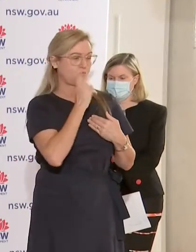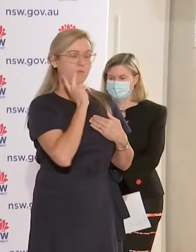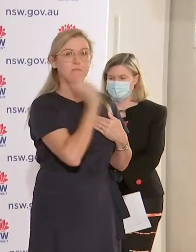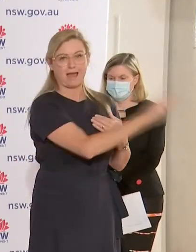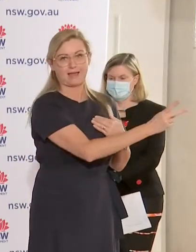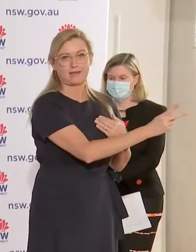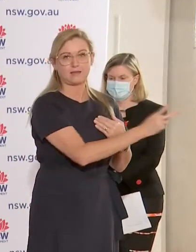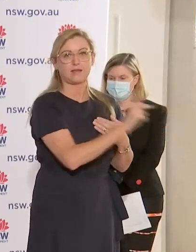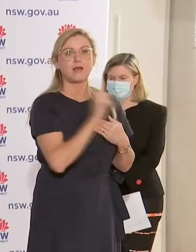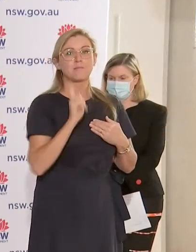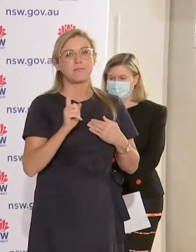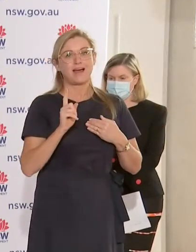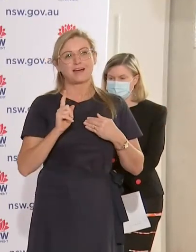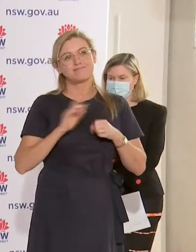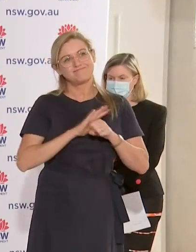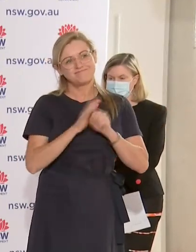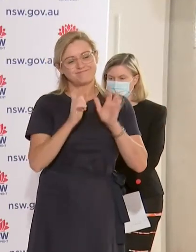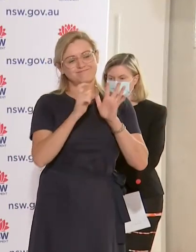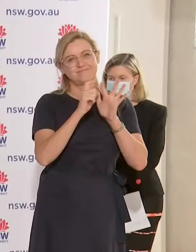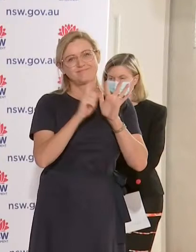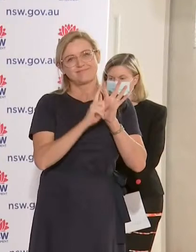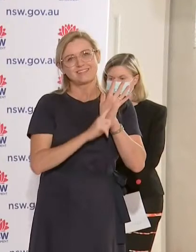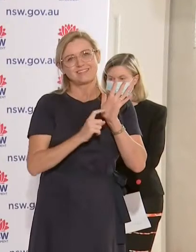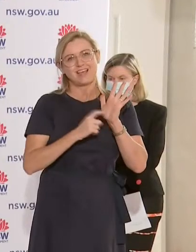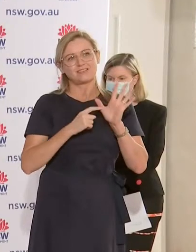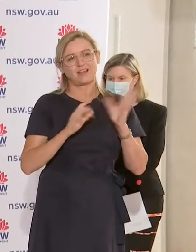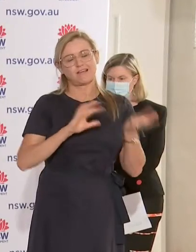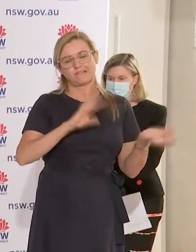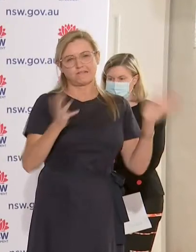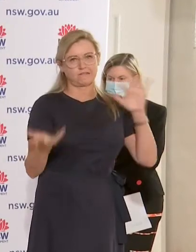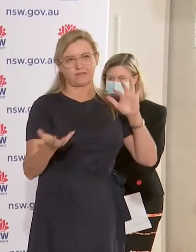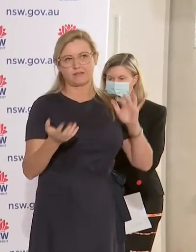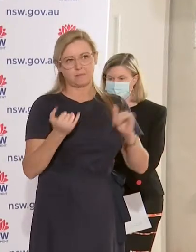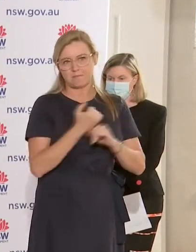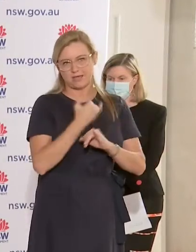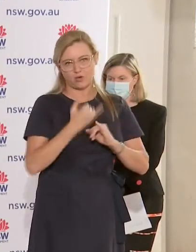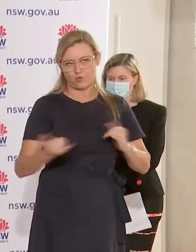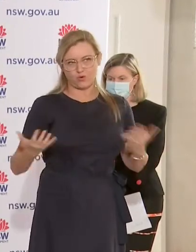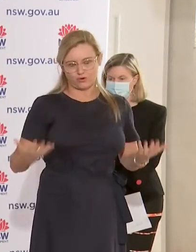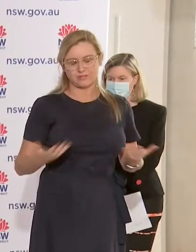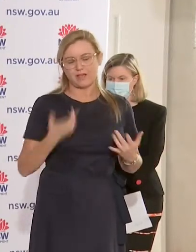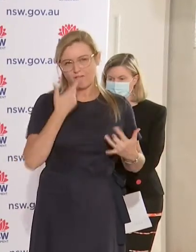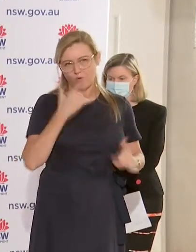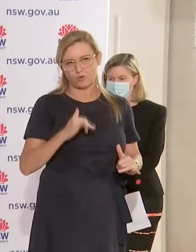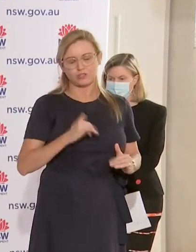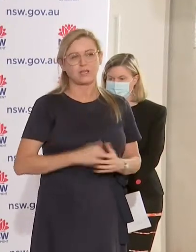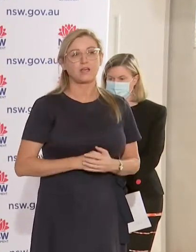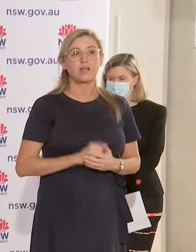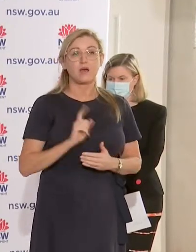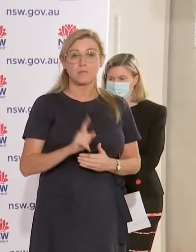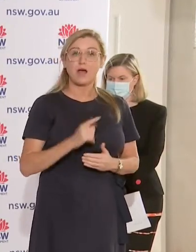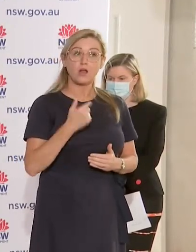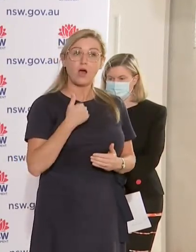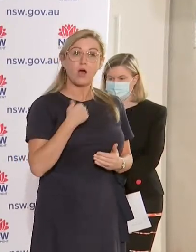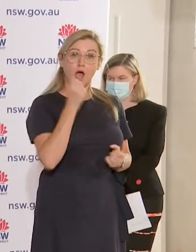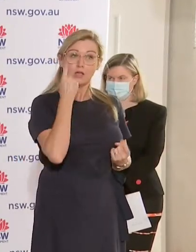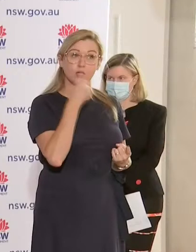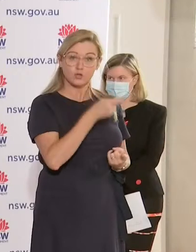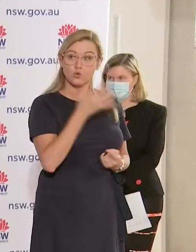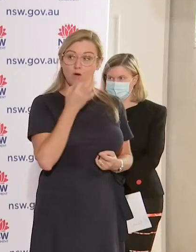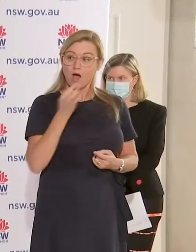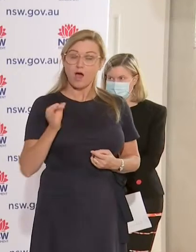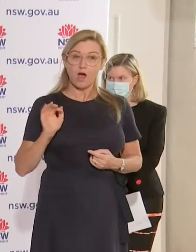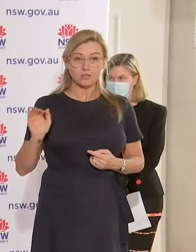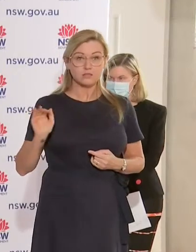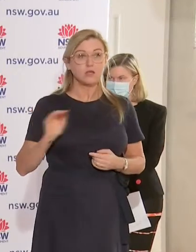but Delta has thrown a few spanners into the works in terms of what we do. So I appreciate people raising that issue, but the